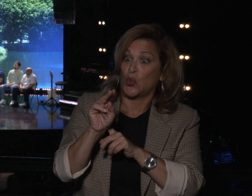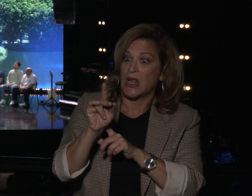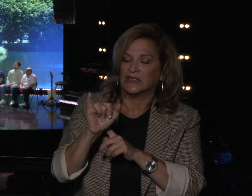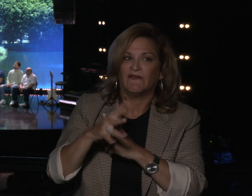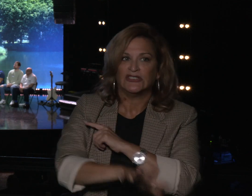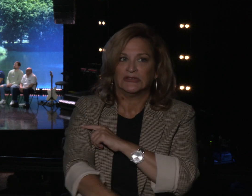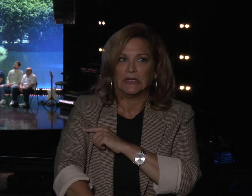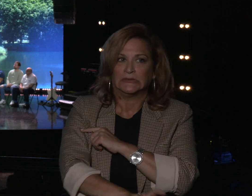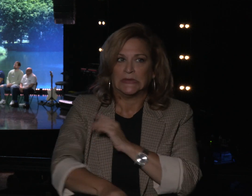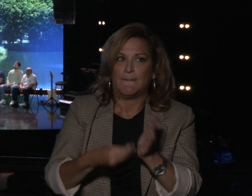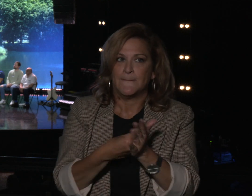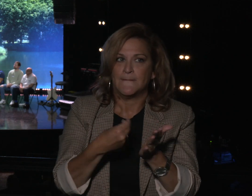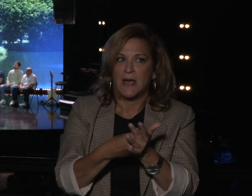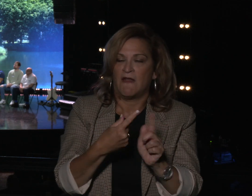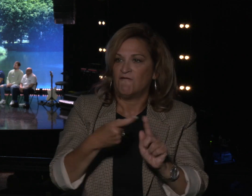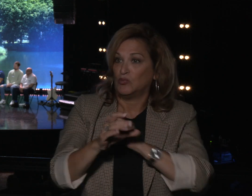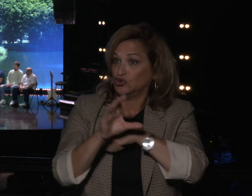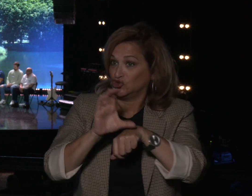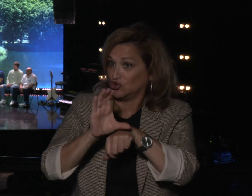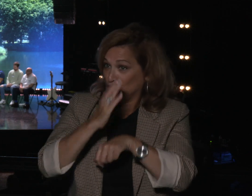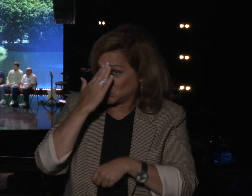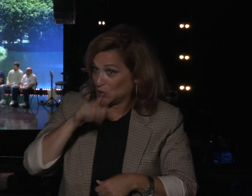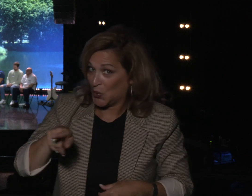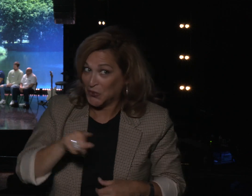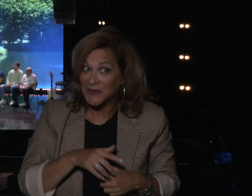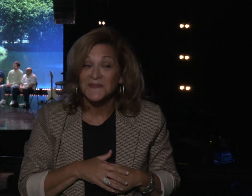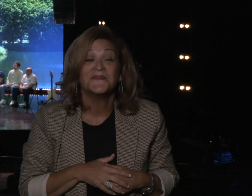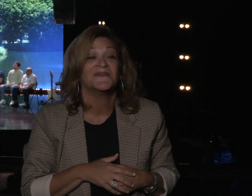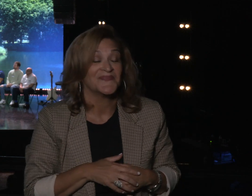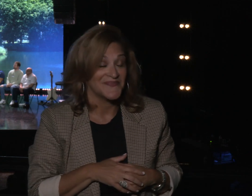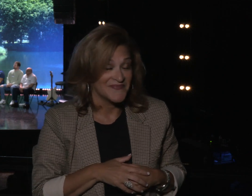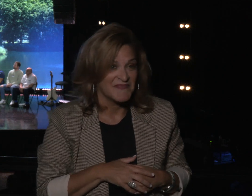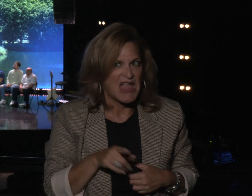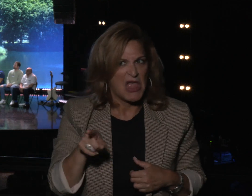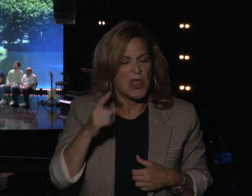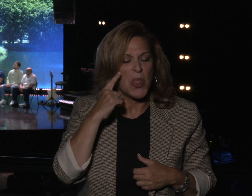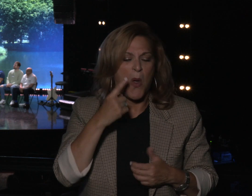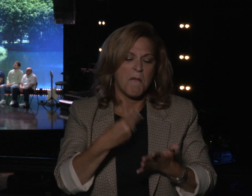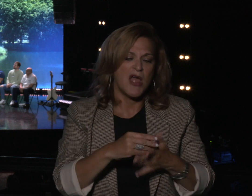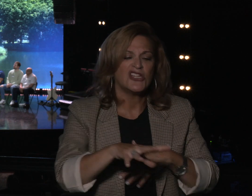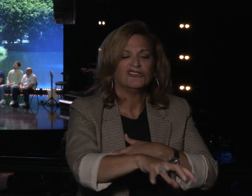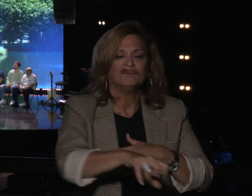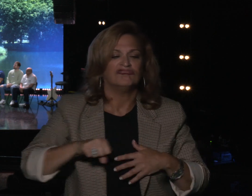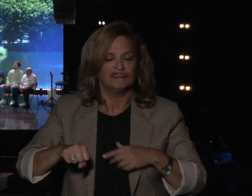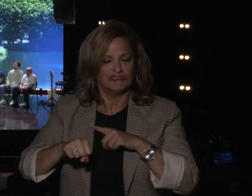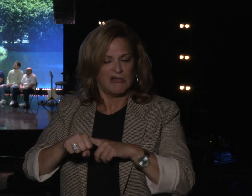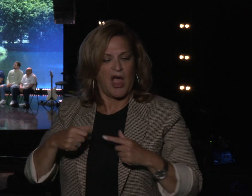We know that he thought that he could do better with God's money than God could.